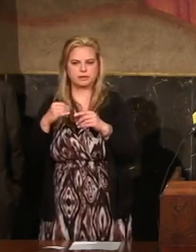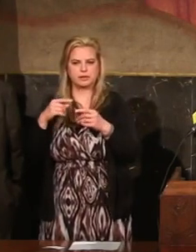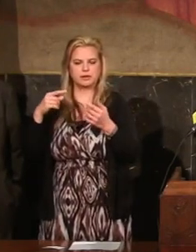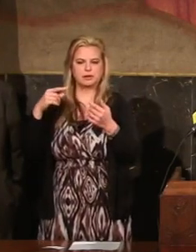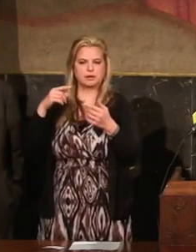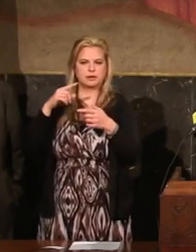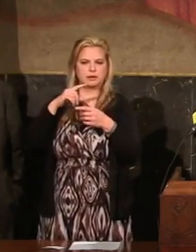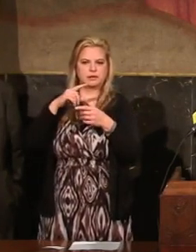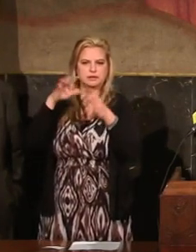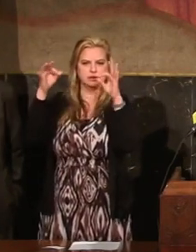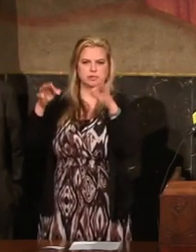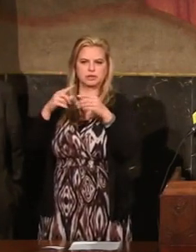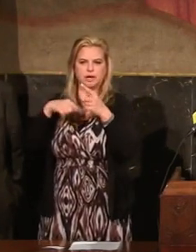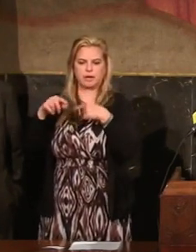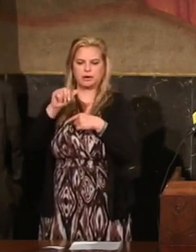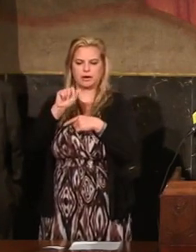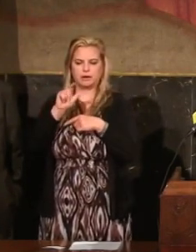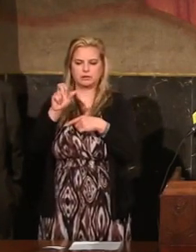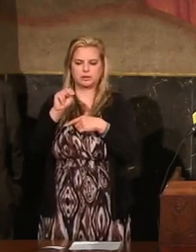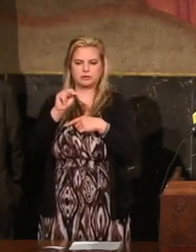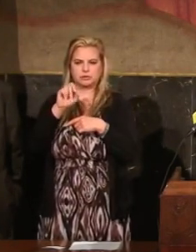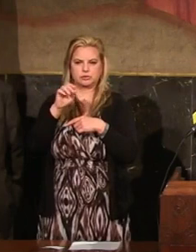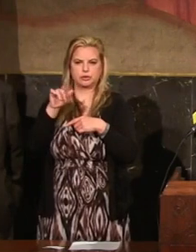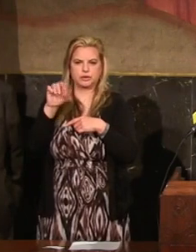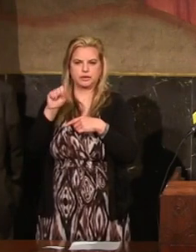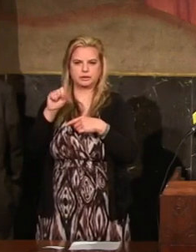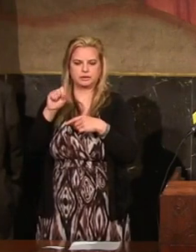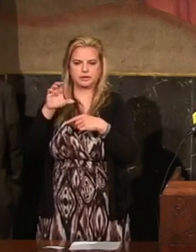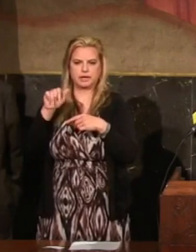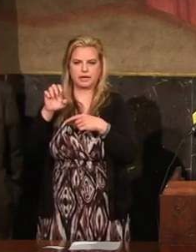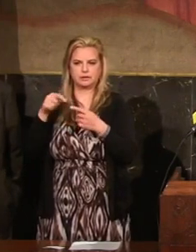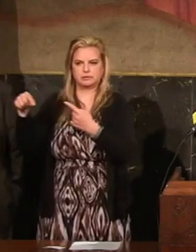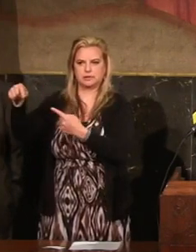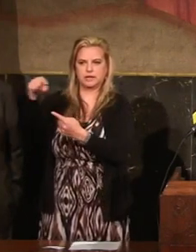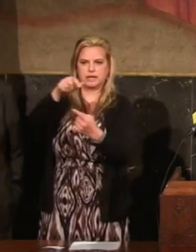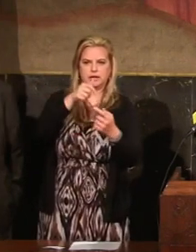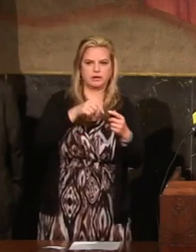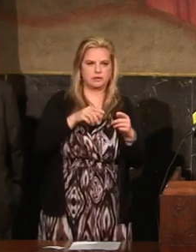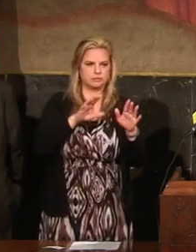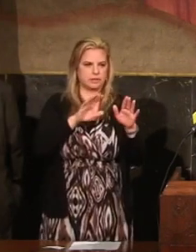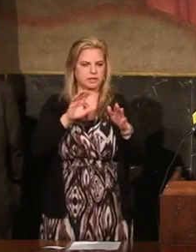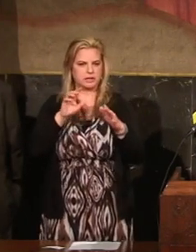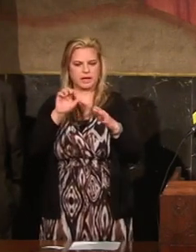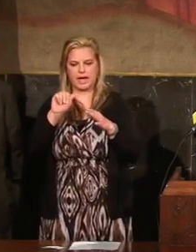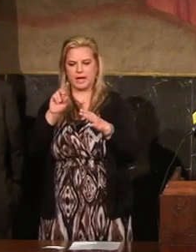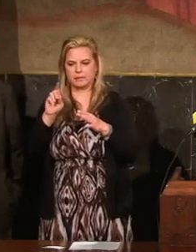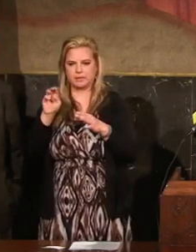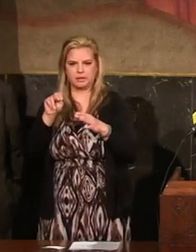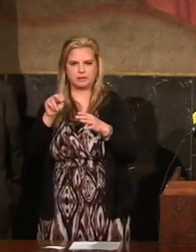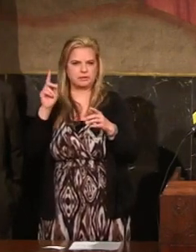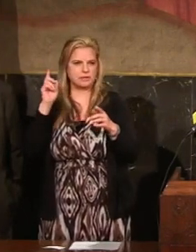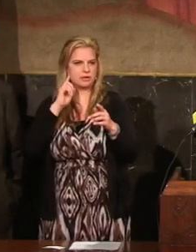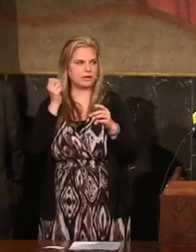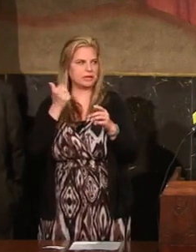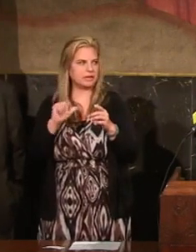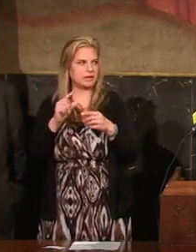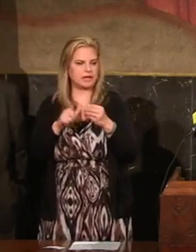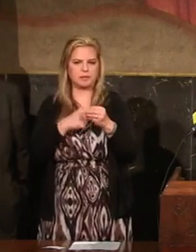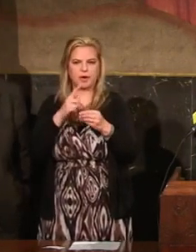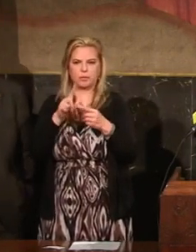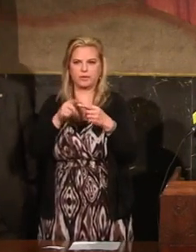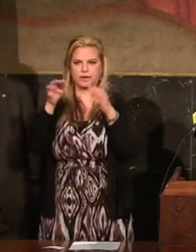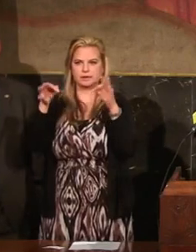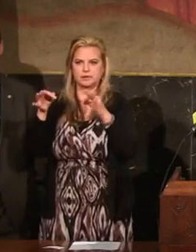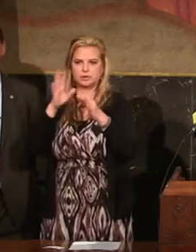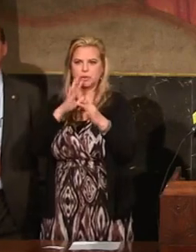Alvin Sterling case. Has the administration received any sort of information as to when that decision might come down? No, ma'am. Commissioner,